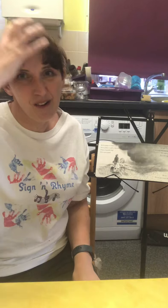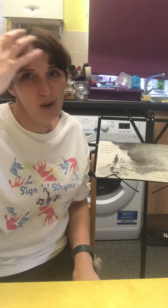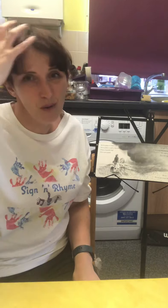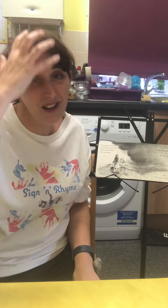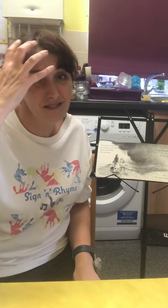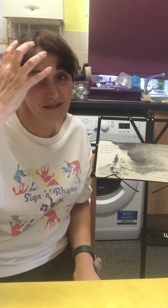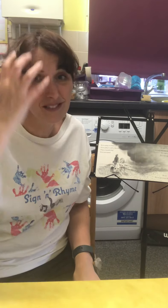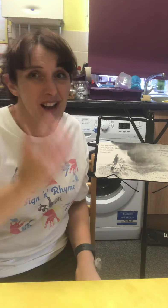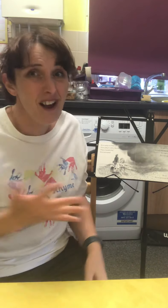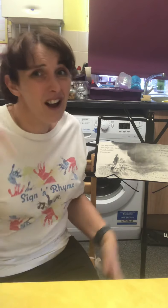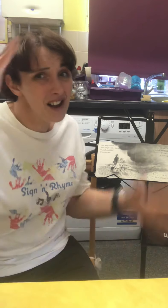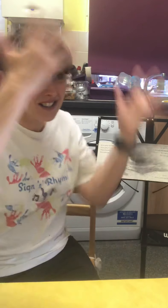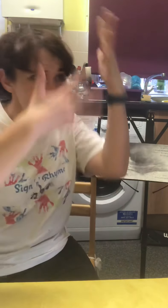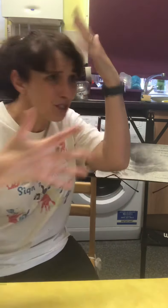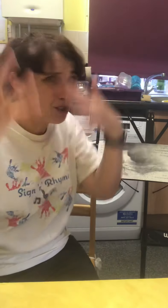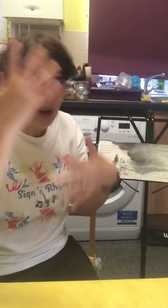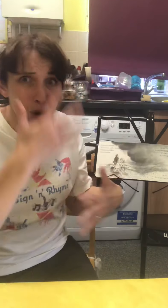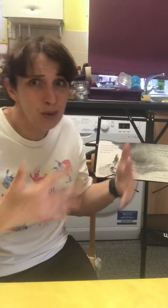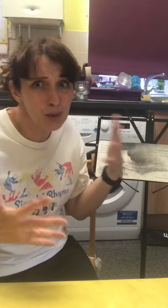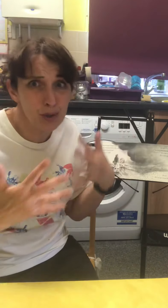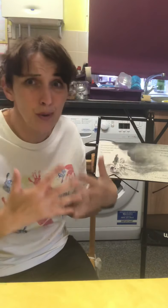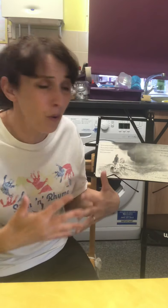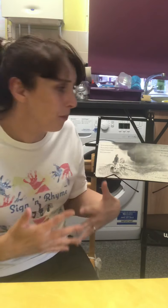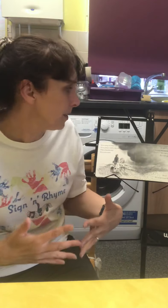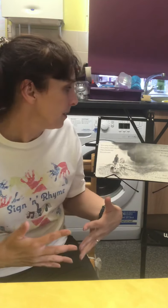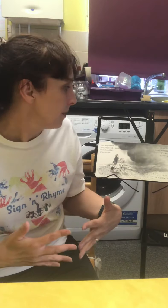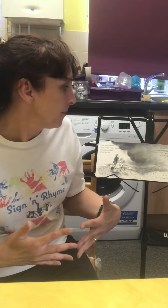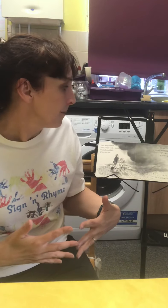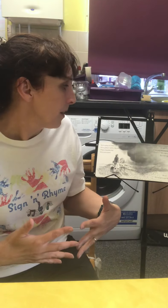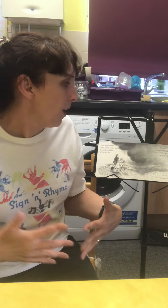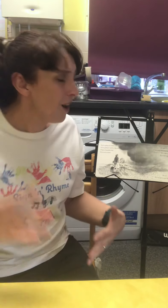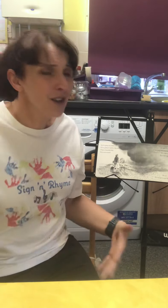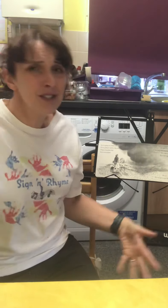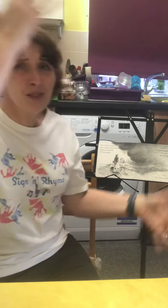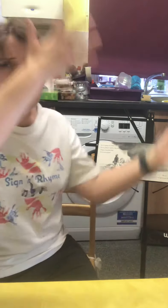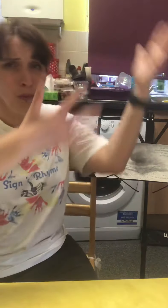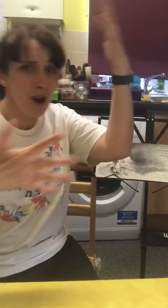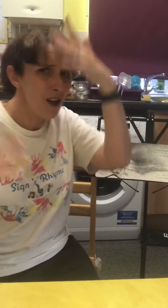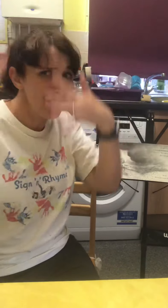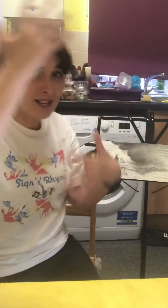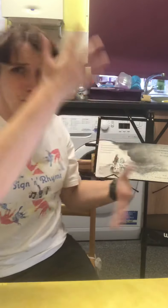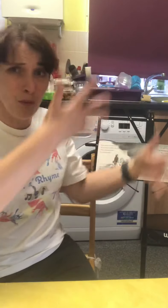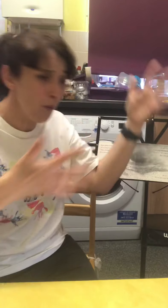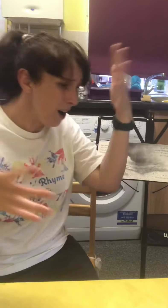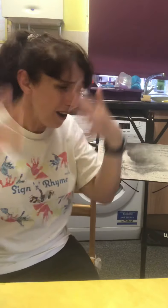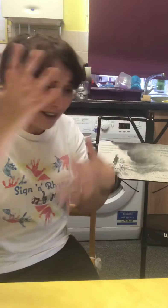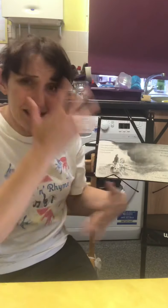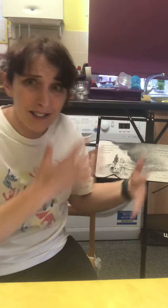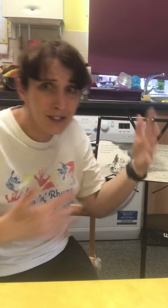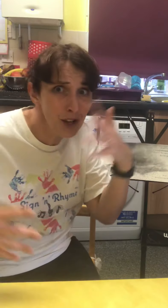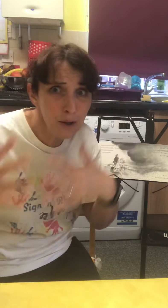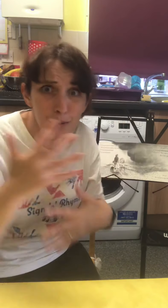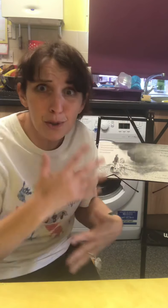Uh-oh, a snowstorm. A swirling, whirling